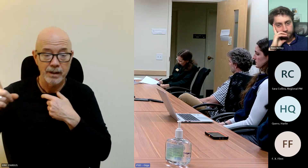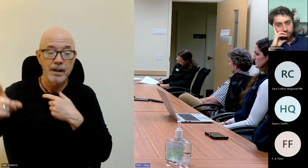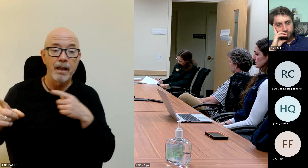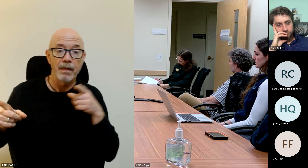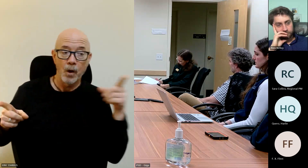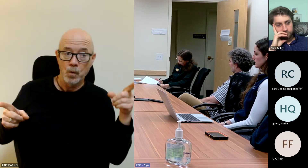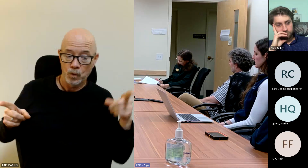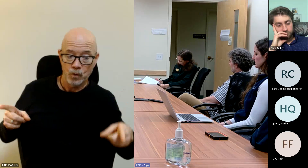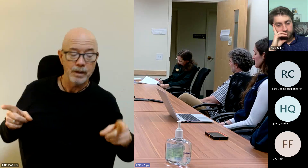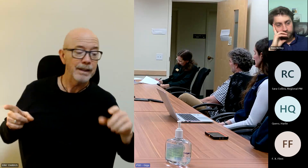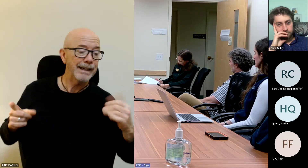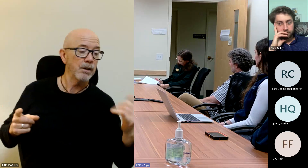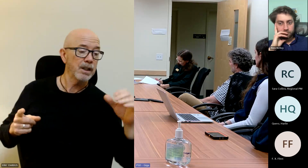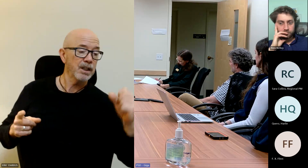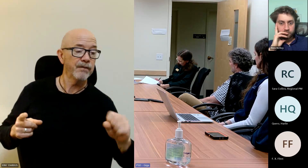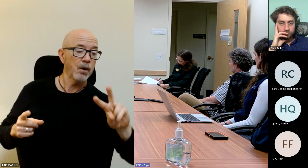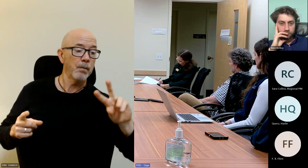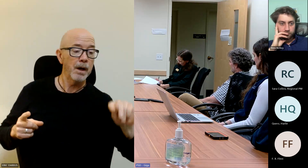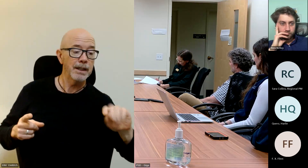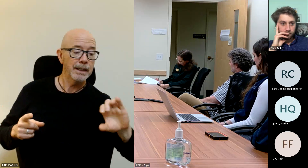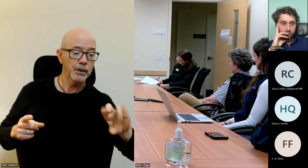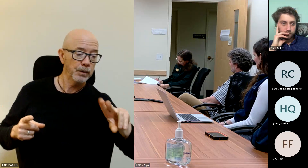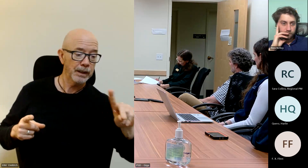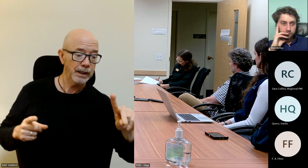CUD decided to partner with